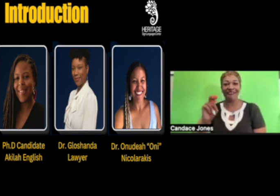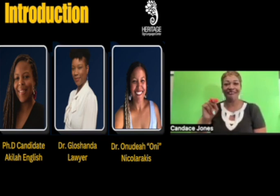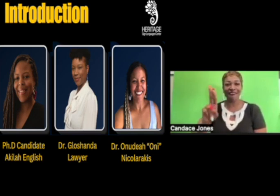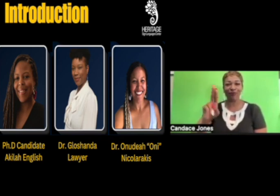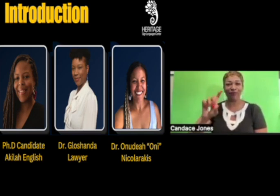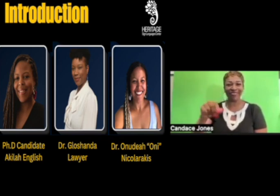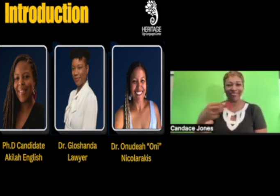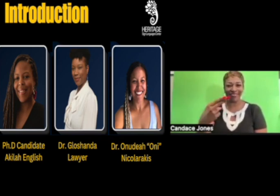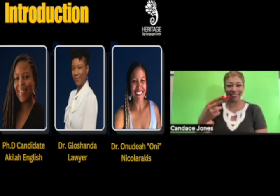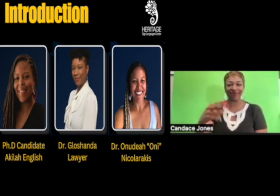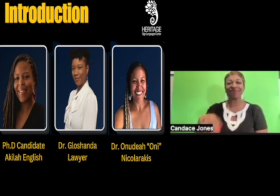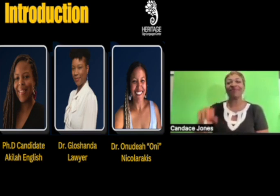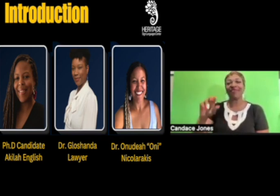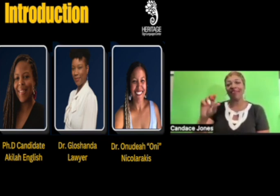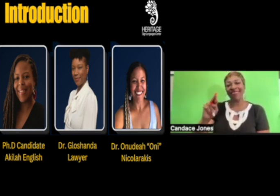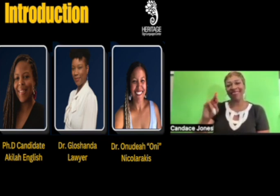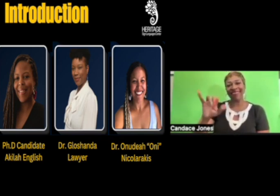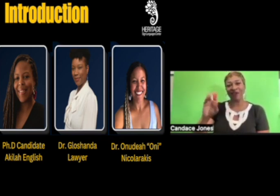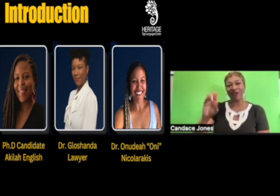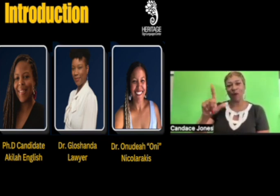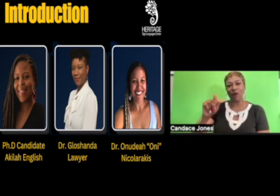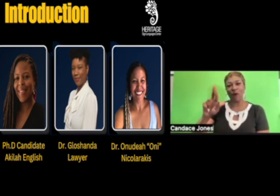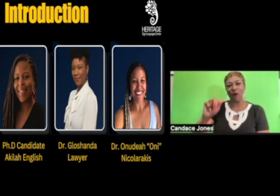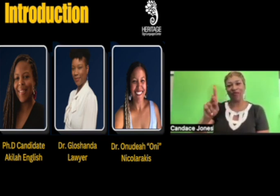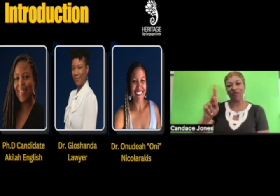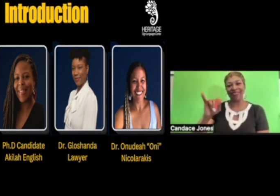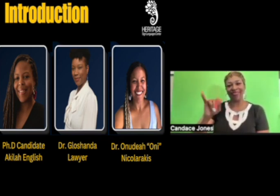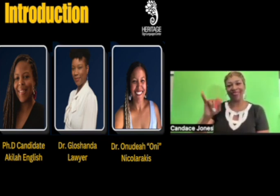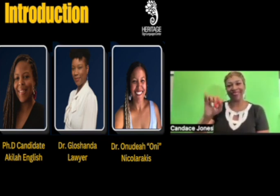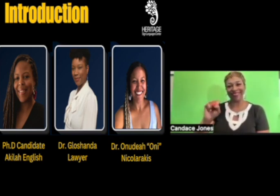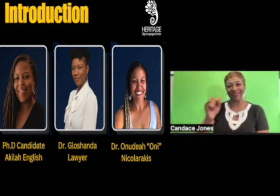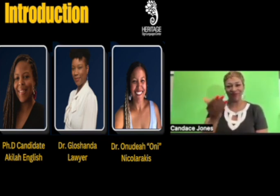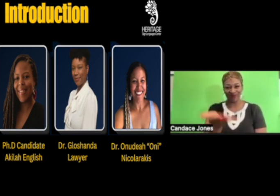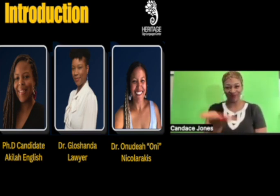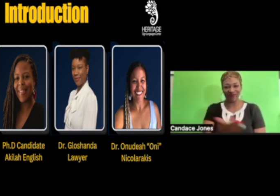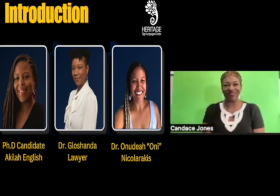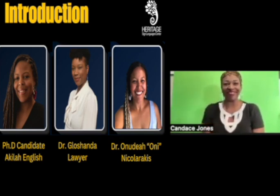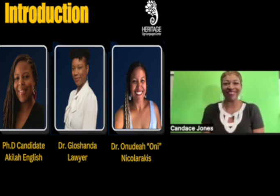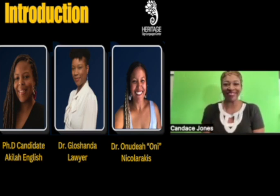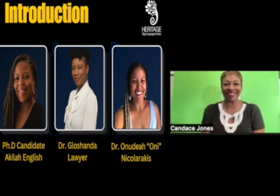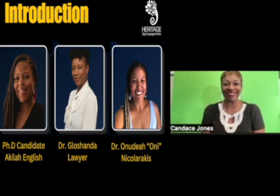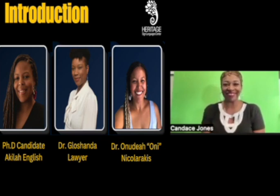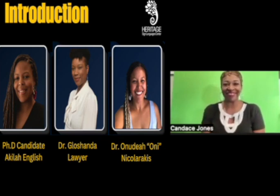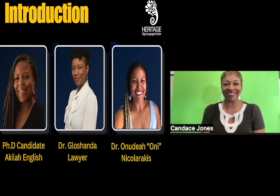Awesome. Thank you so much. Next up, we have Dr. Onadea